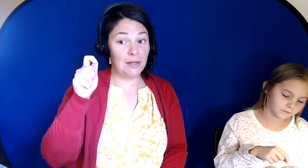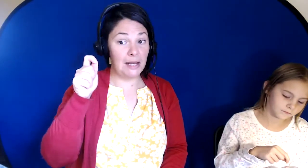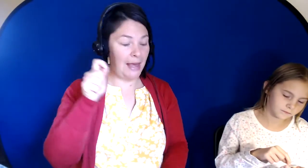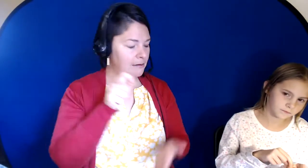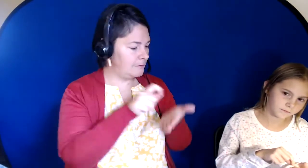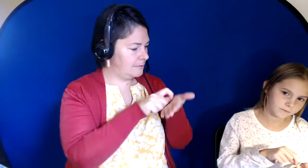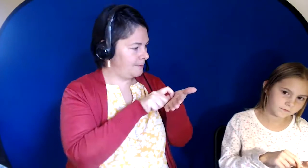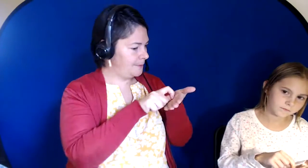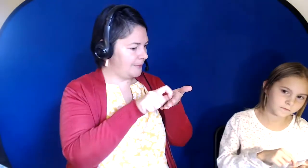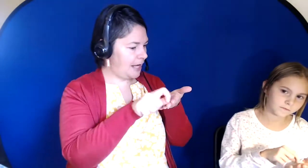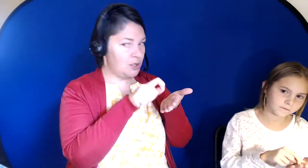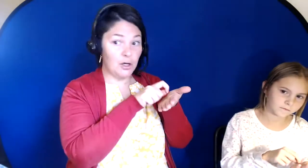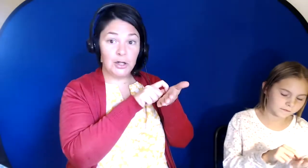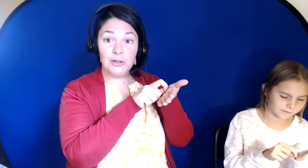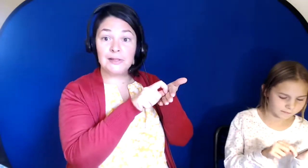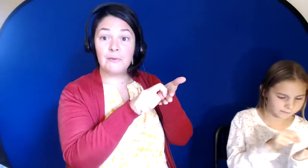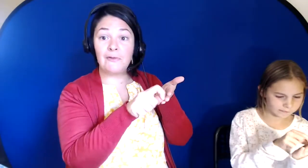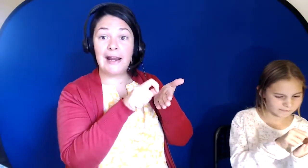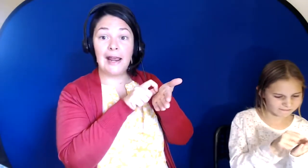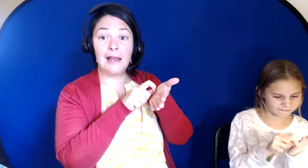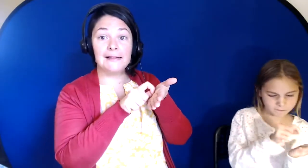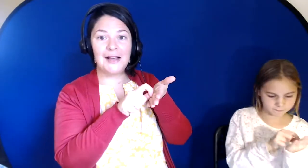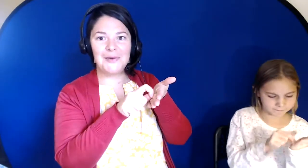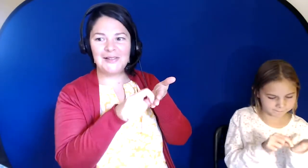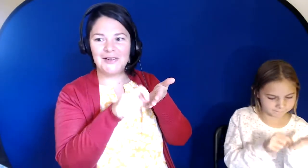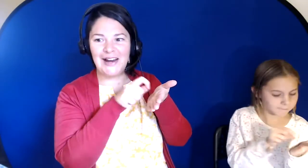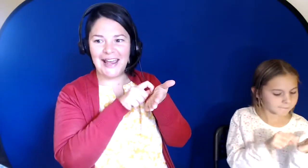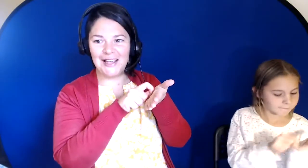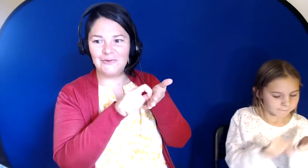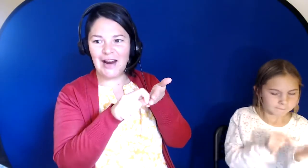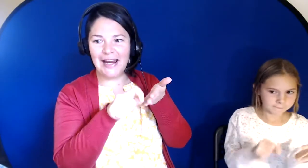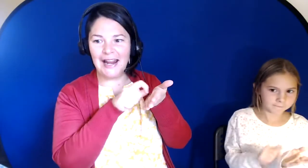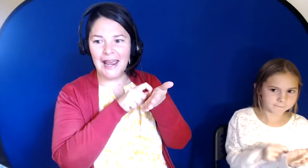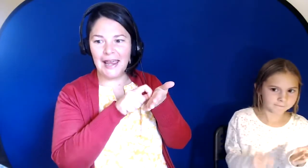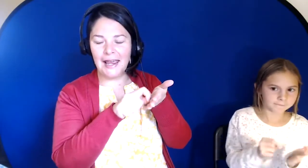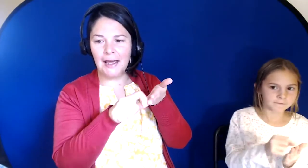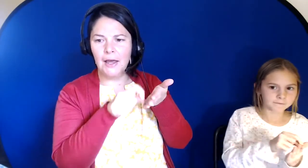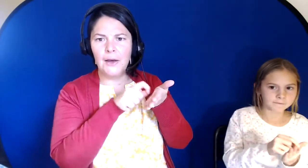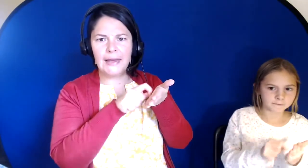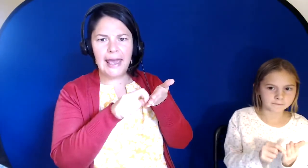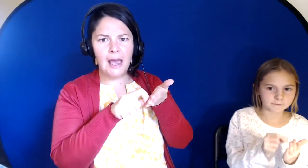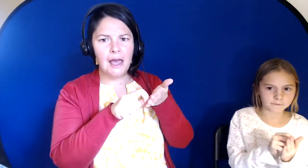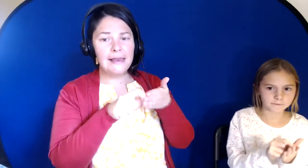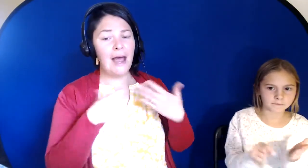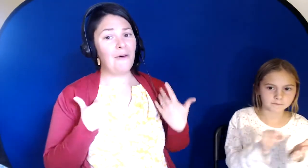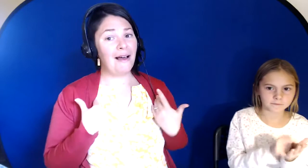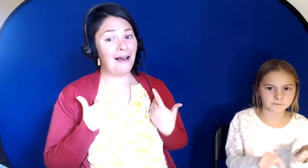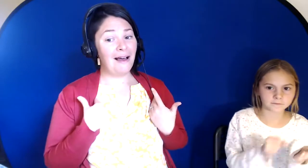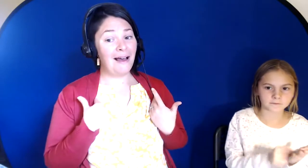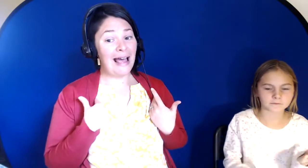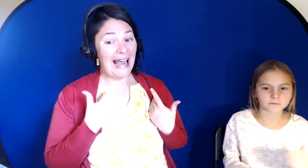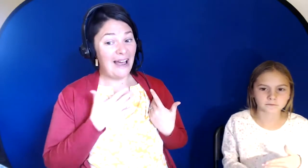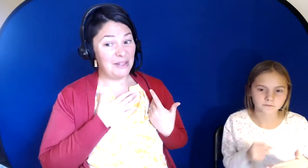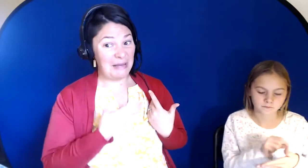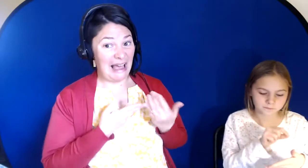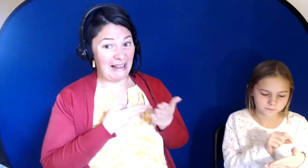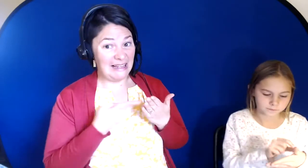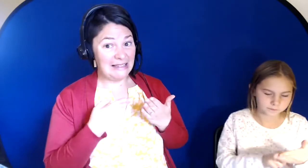pen. And you're going to do some writing sideways on your hand. Writing. Okay, now I have to be honest.